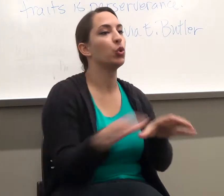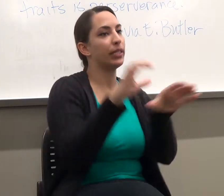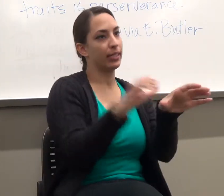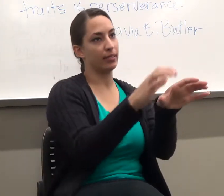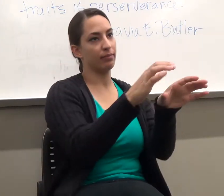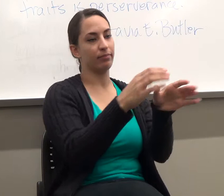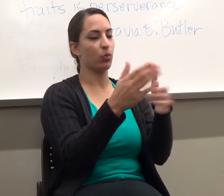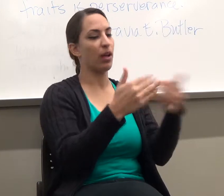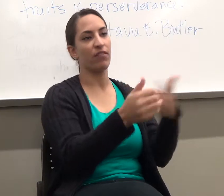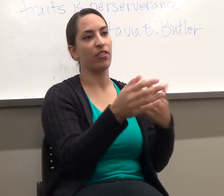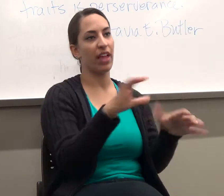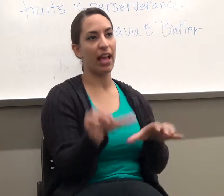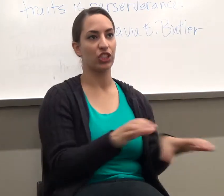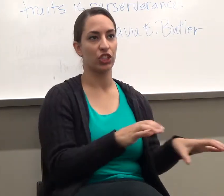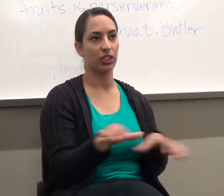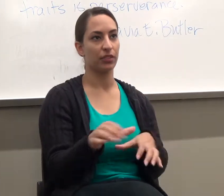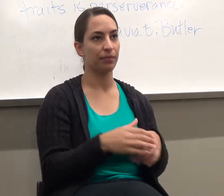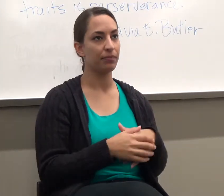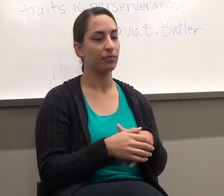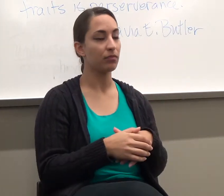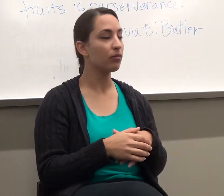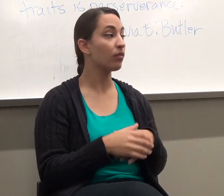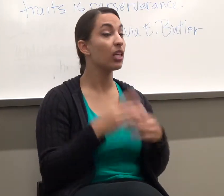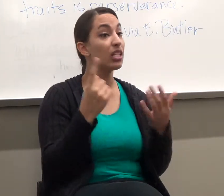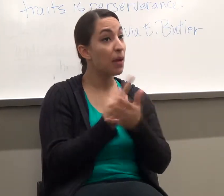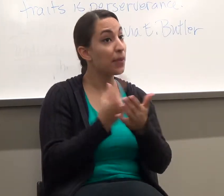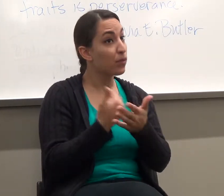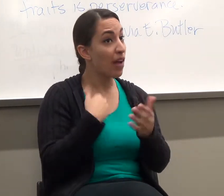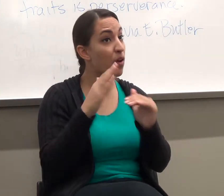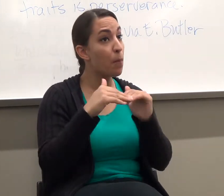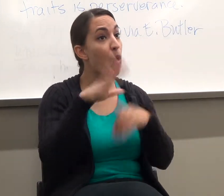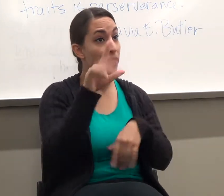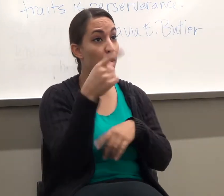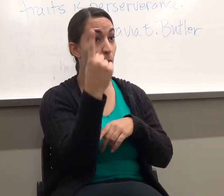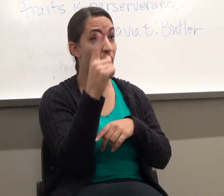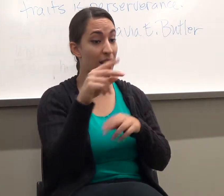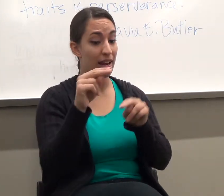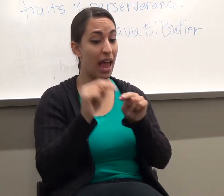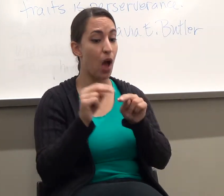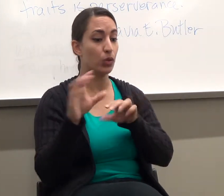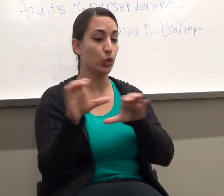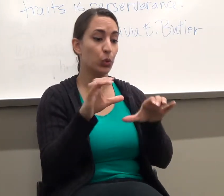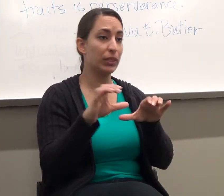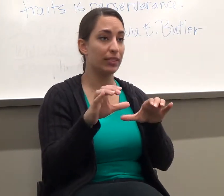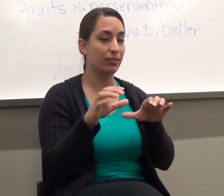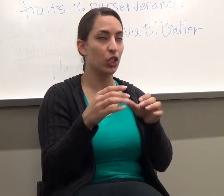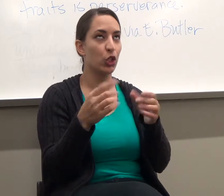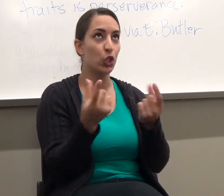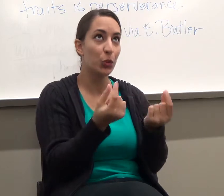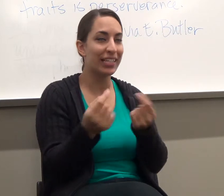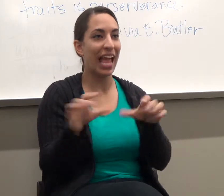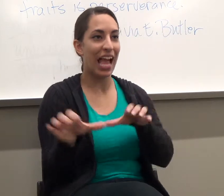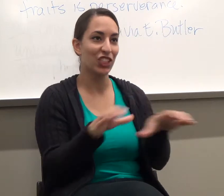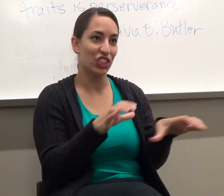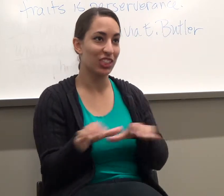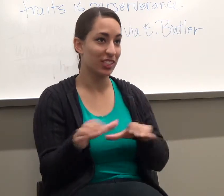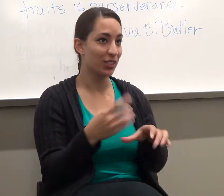and sometimes you have more than one noun doing action, which was what a lot of these sentences were. The nouns were farther on